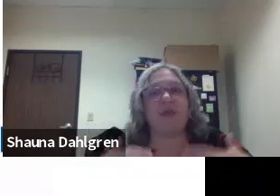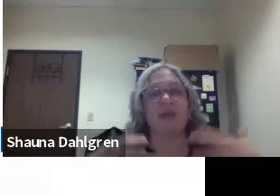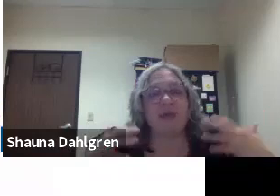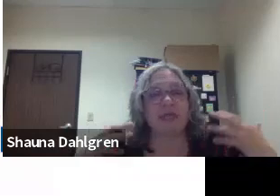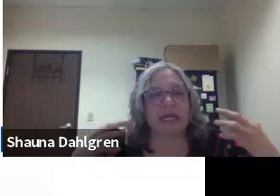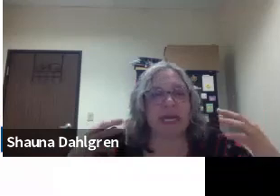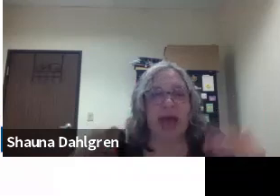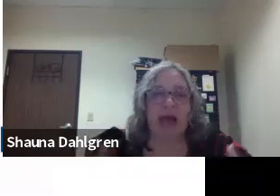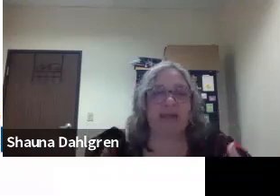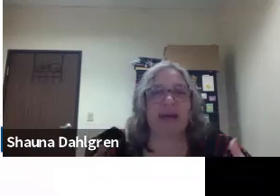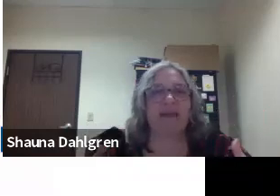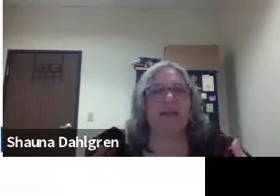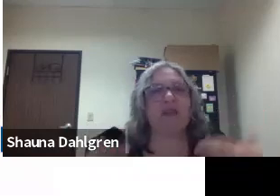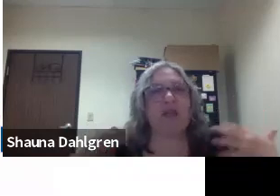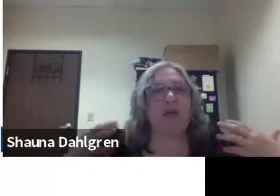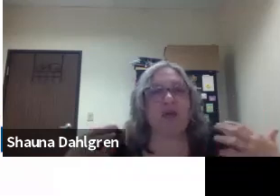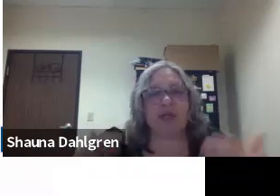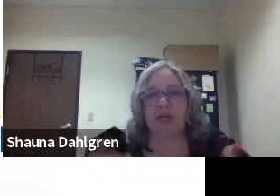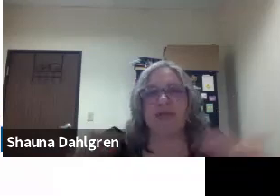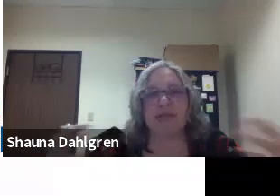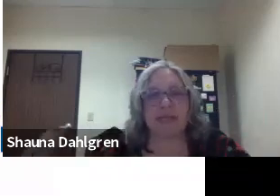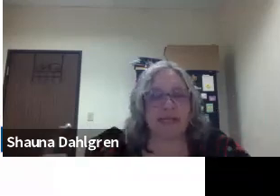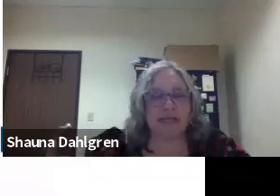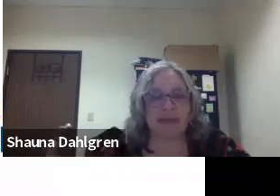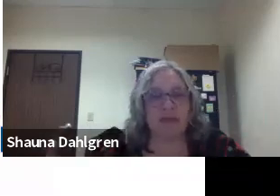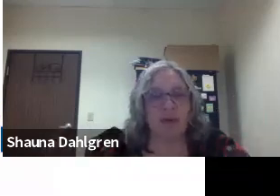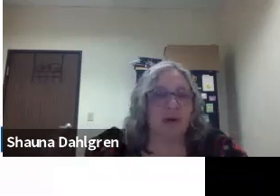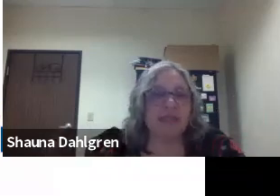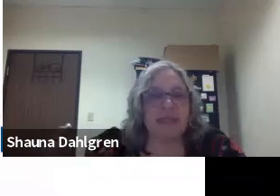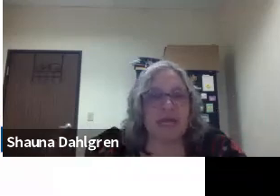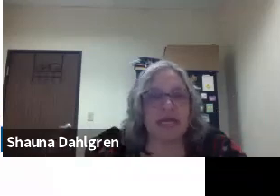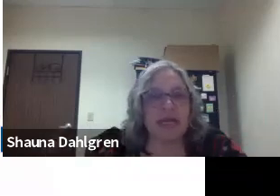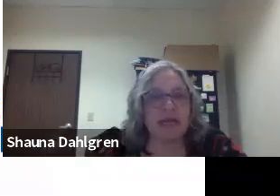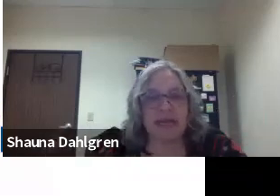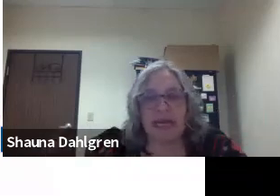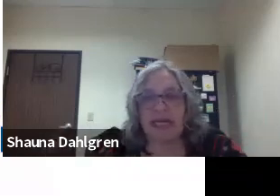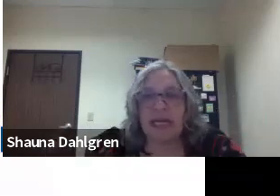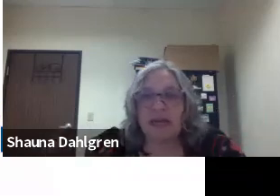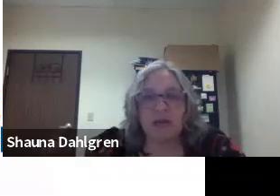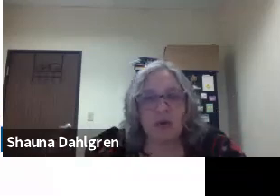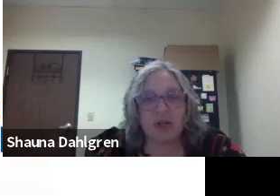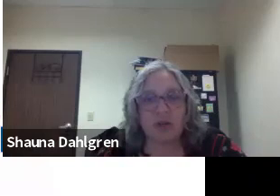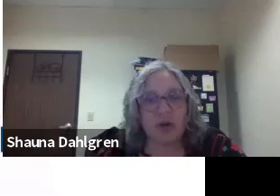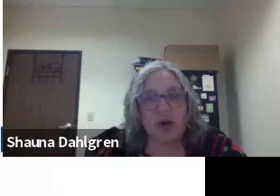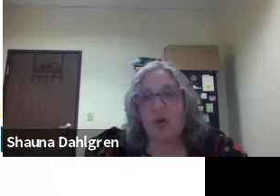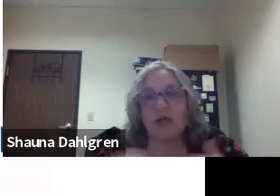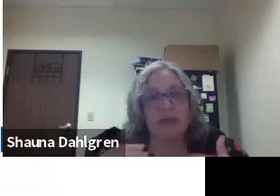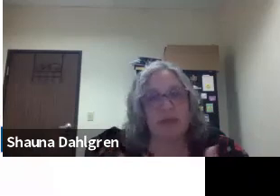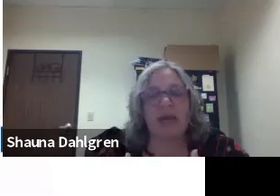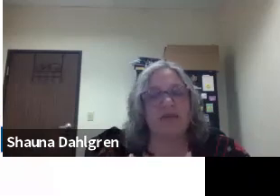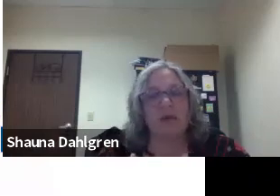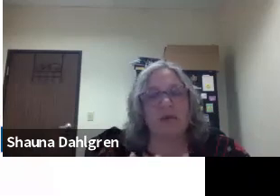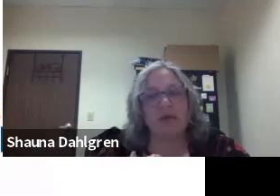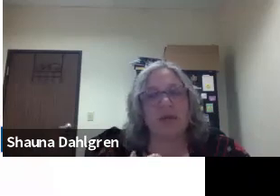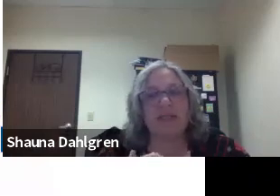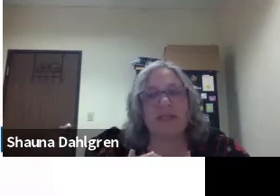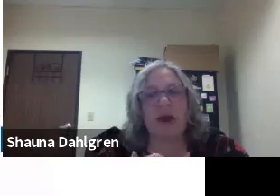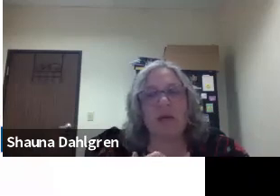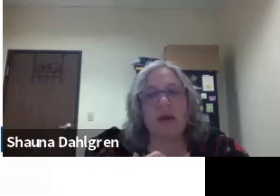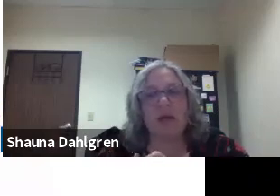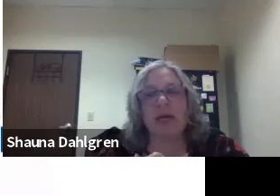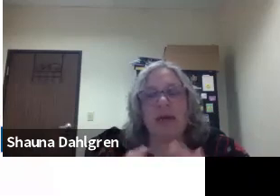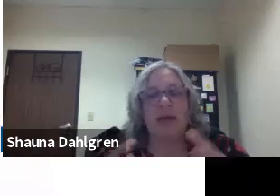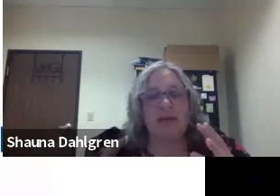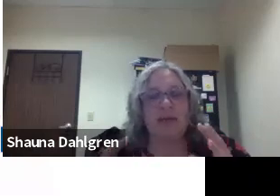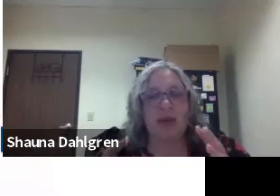way for people to get access to the services and supports that they need in order to work or to make informed choices